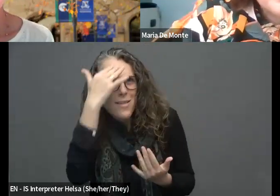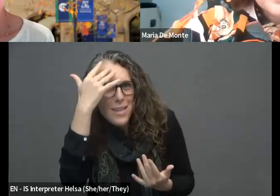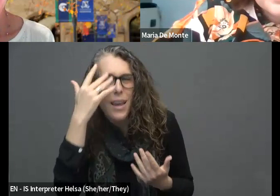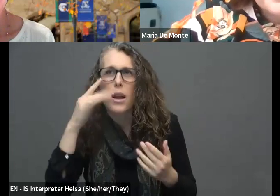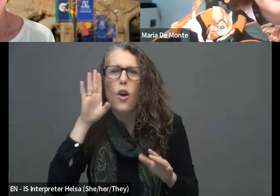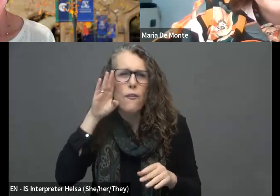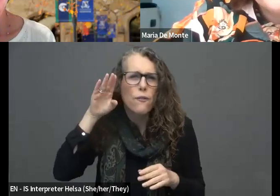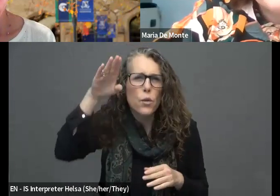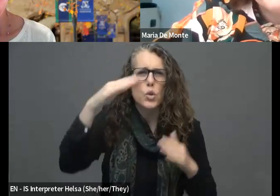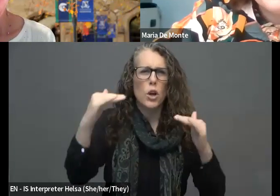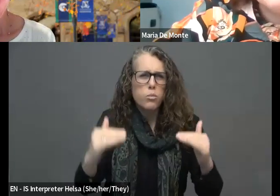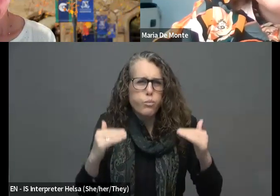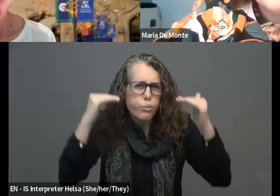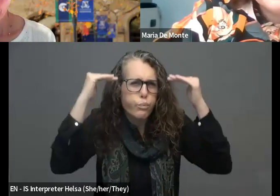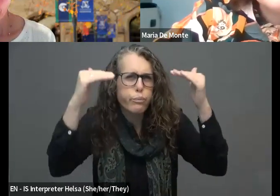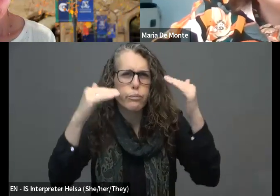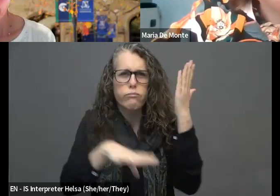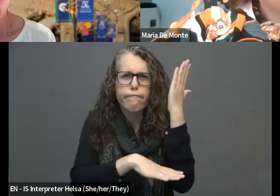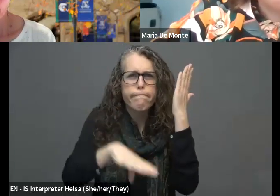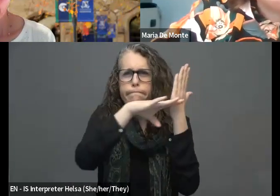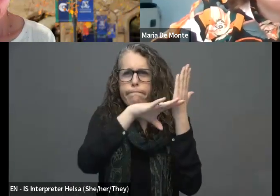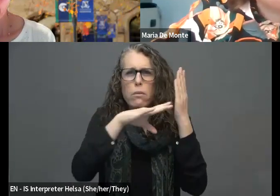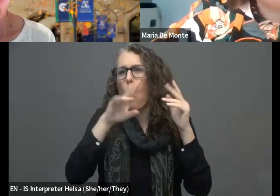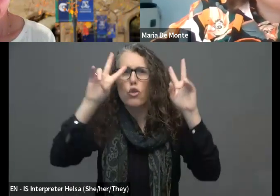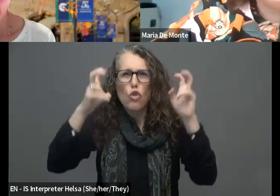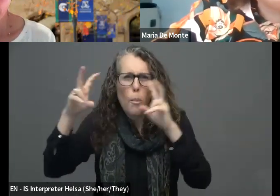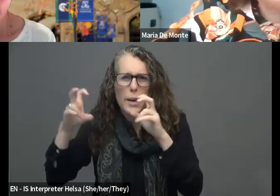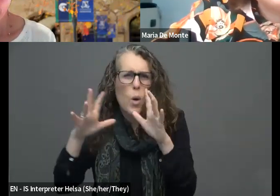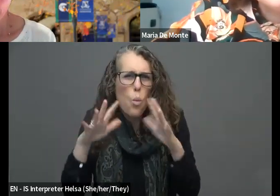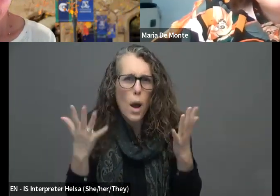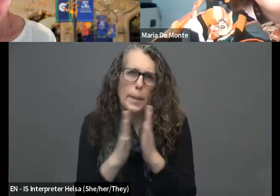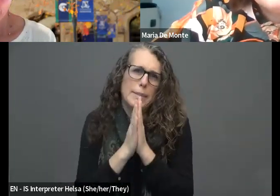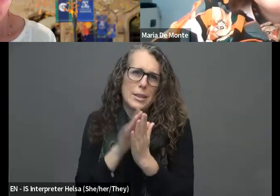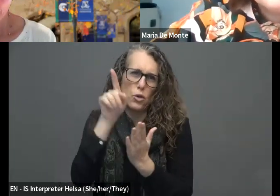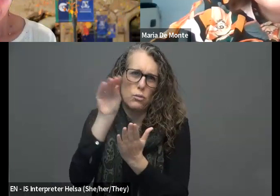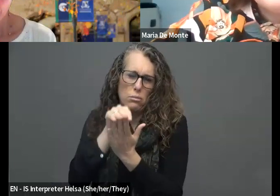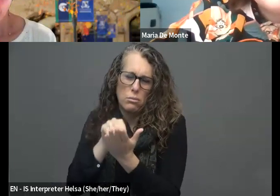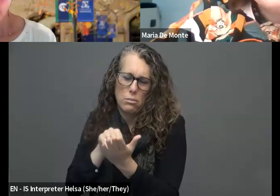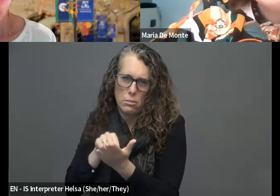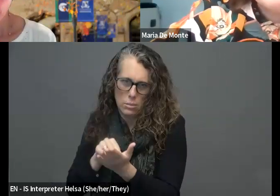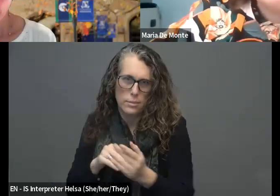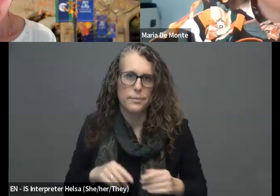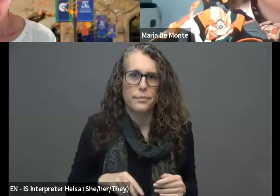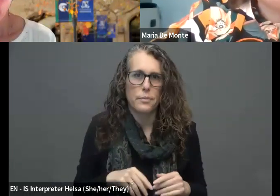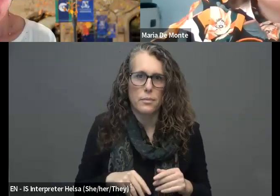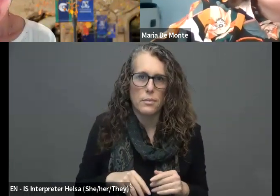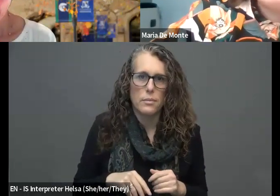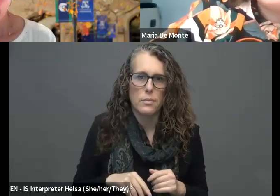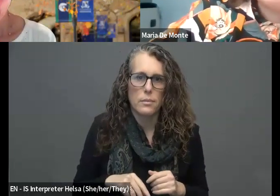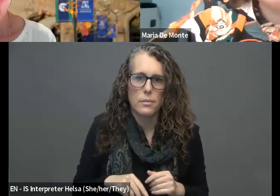for future webinars. This survey is important for us because we base